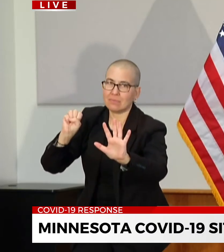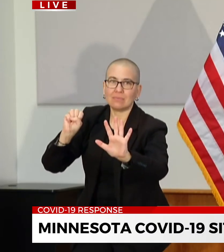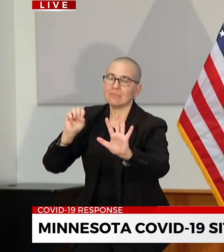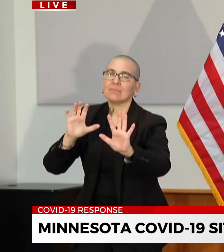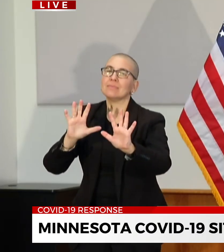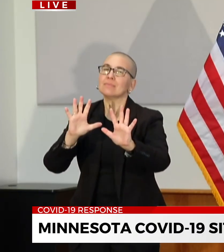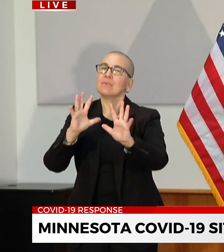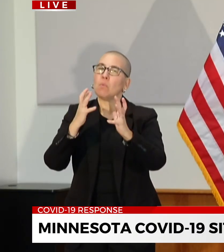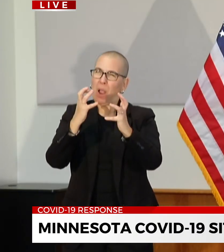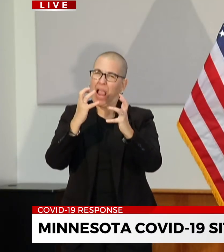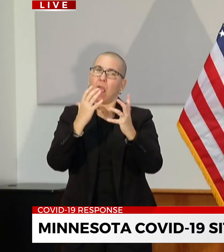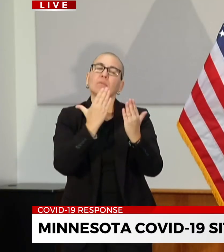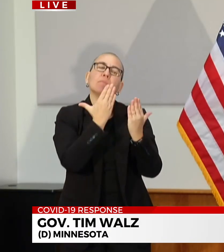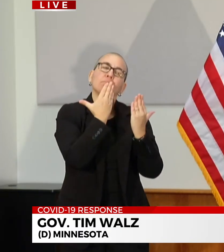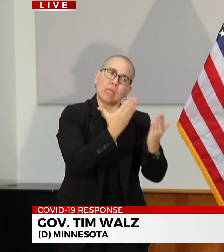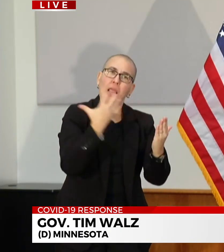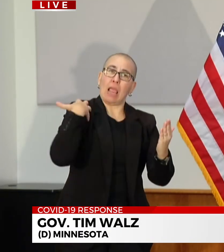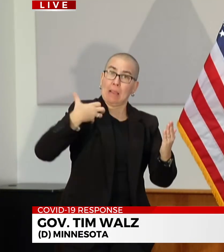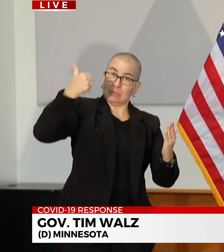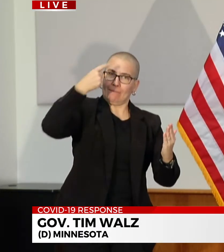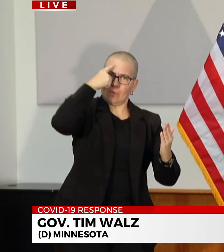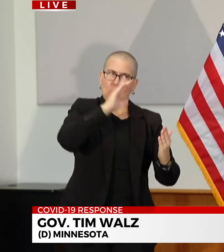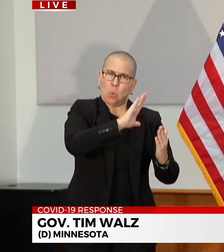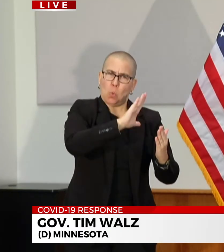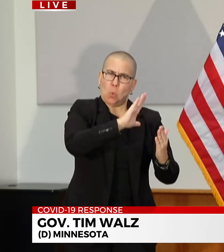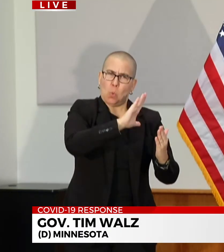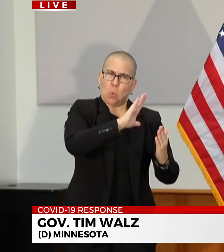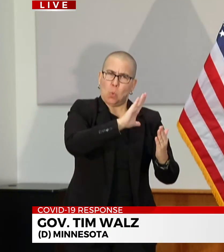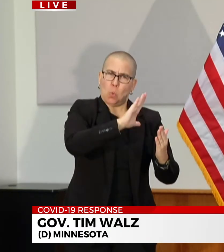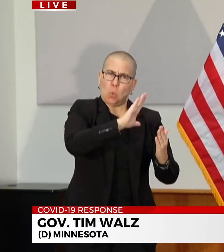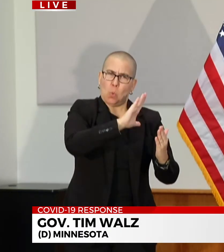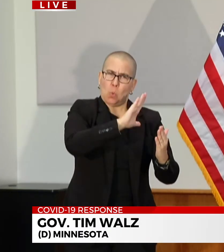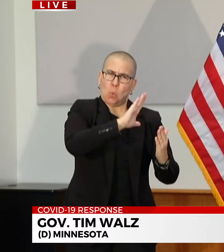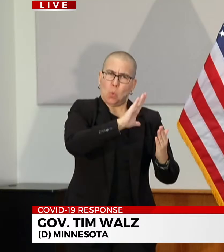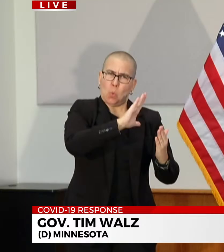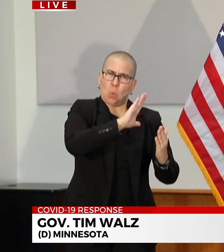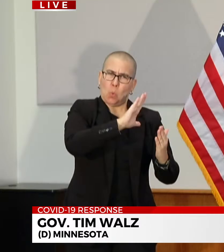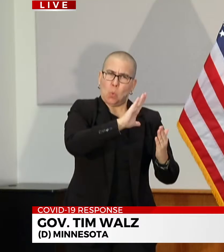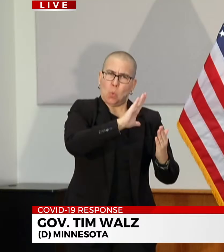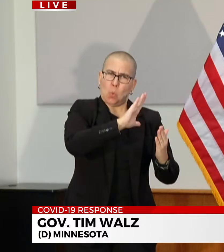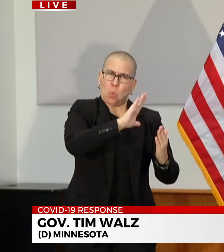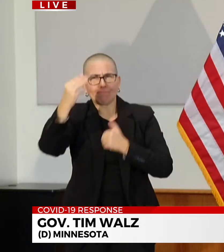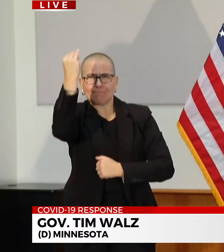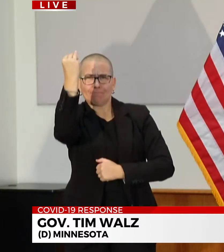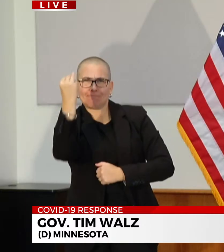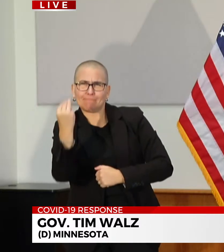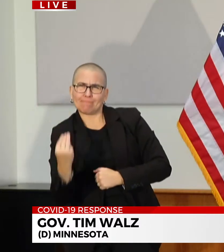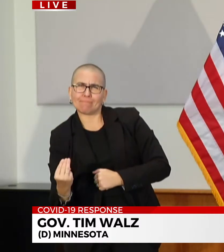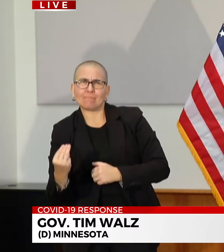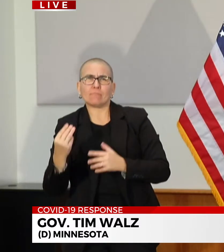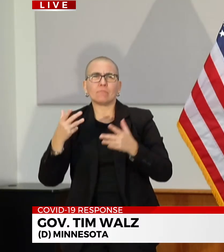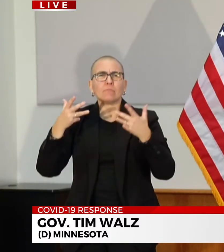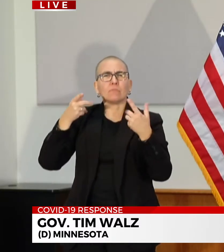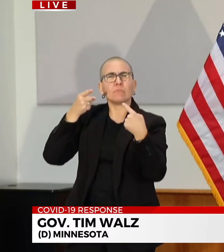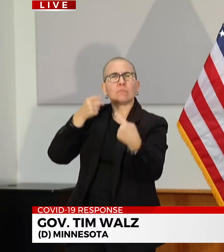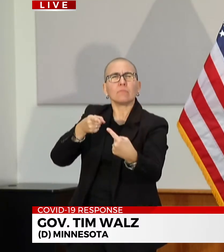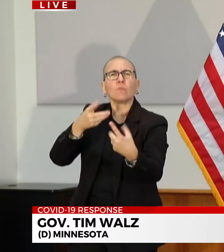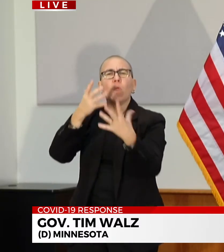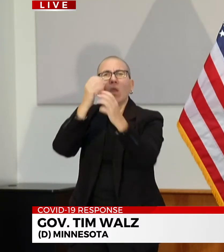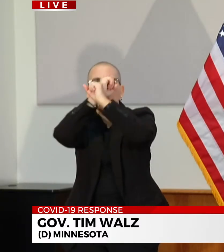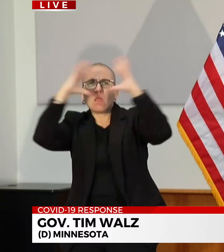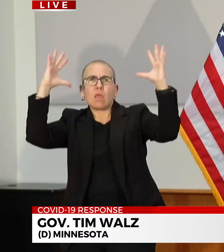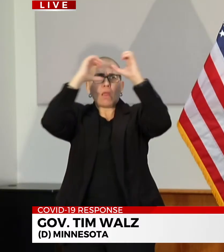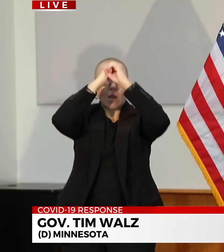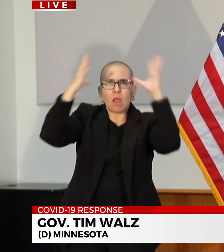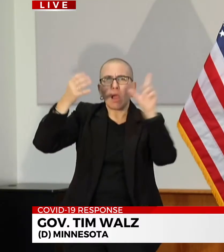the Commissioner and I will spend a little time on the Mondays going forward, since we're the middle of this spike, of doing a little bit more analysis around the data